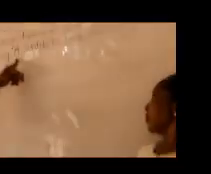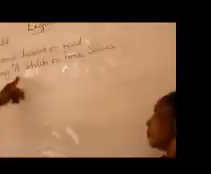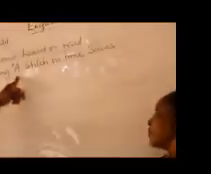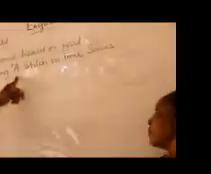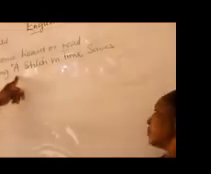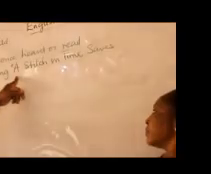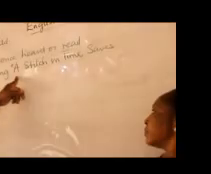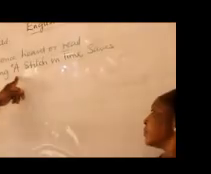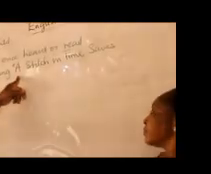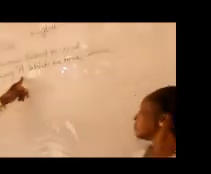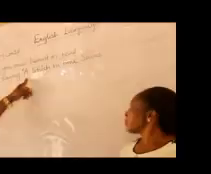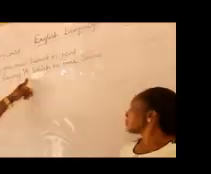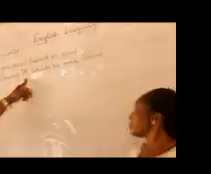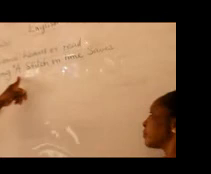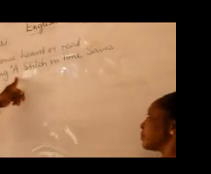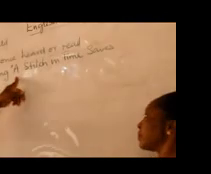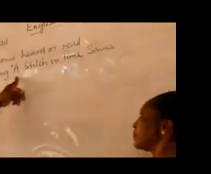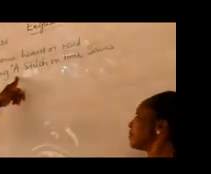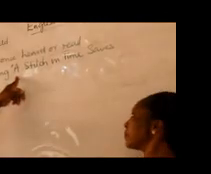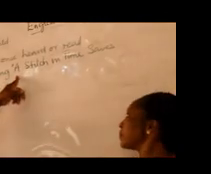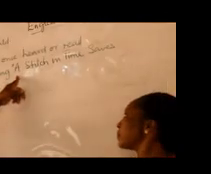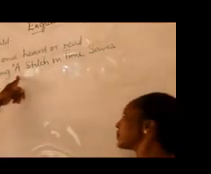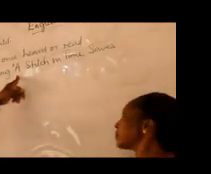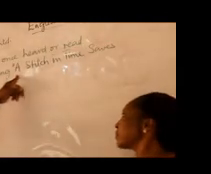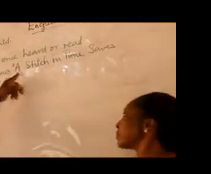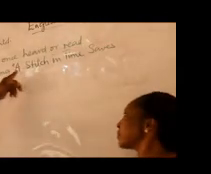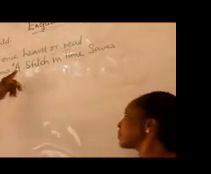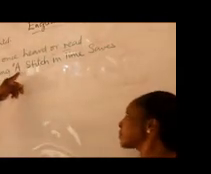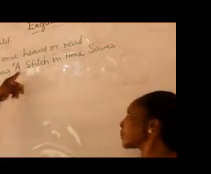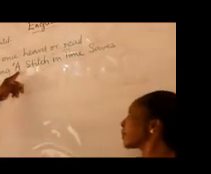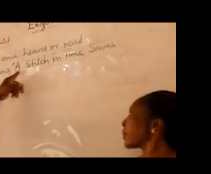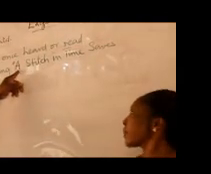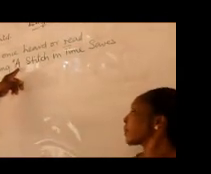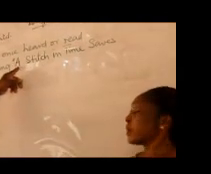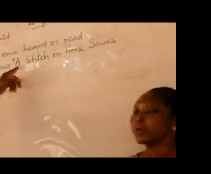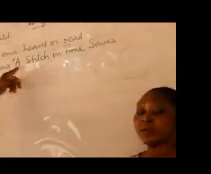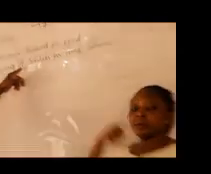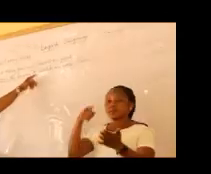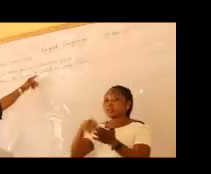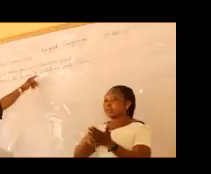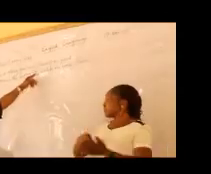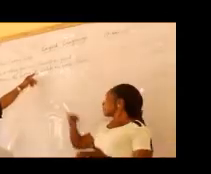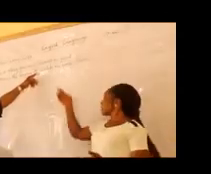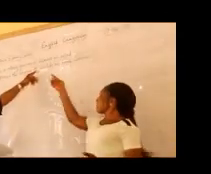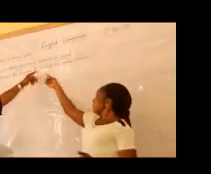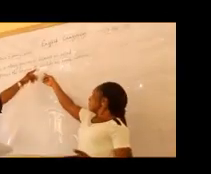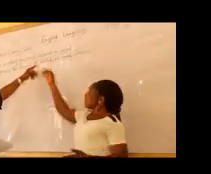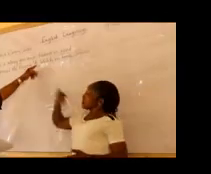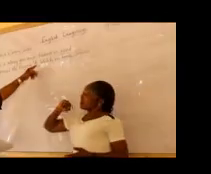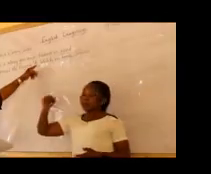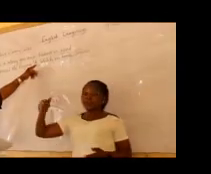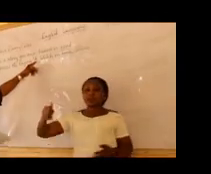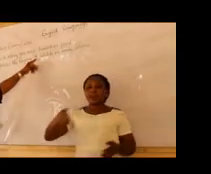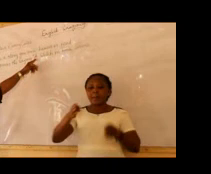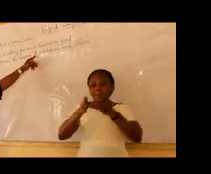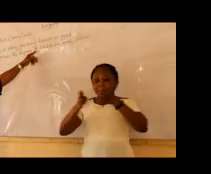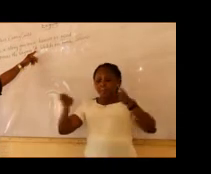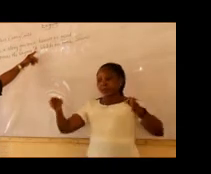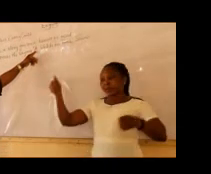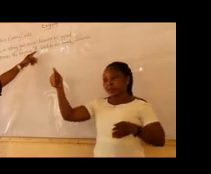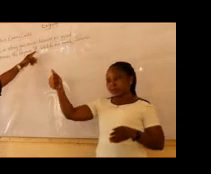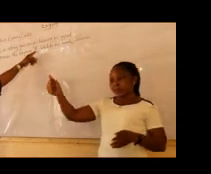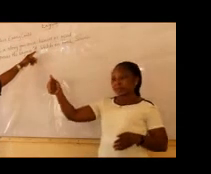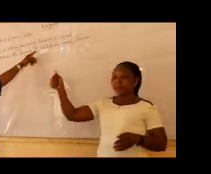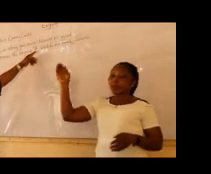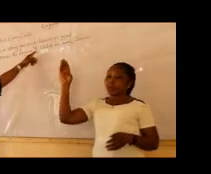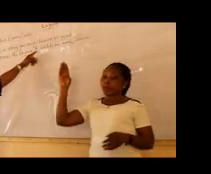Articles, you don't start them with capitals. This is capital because it is the beginning of the